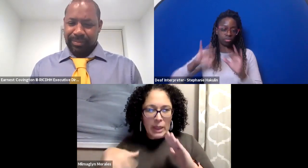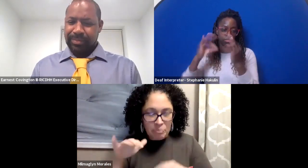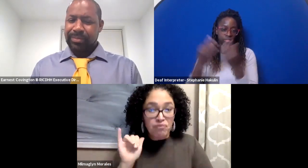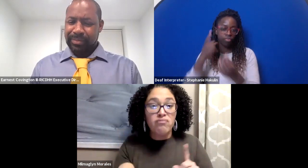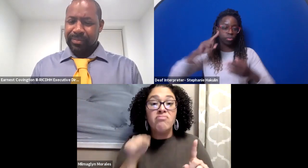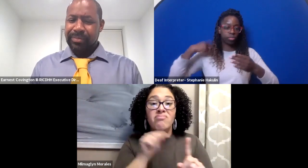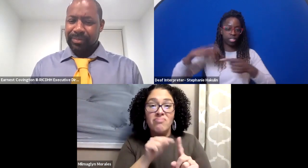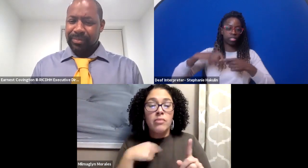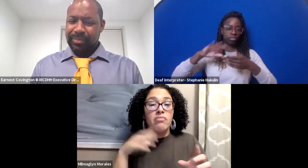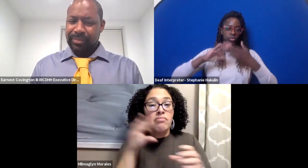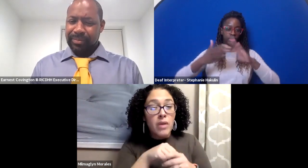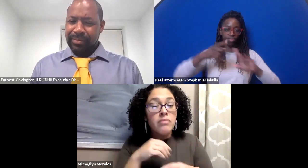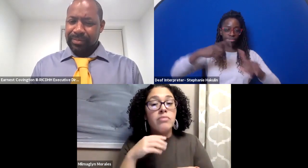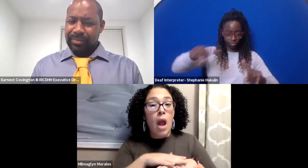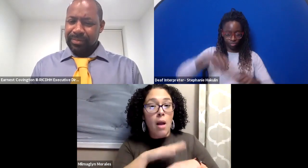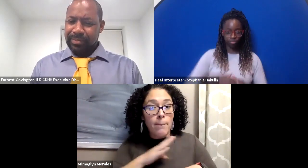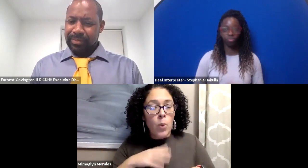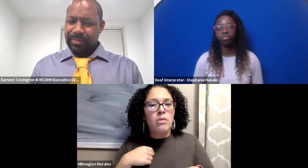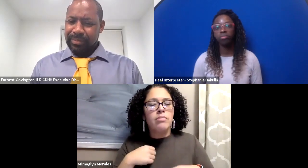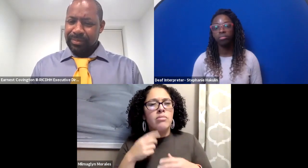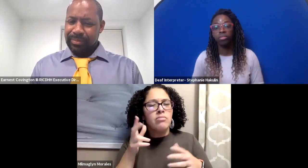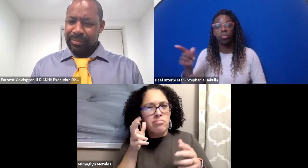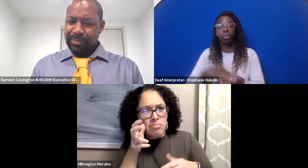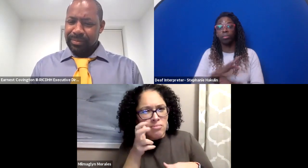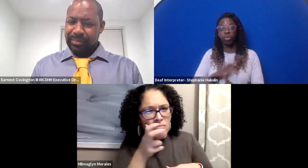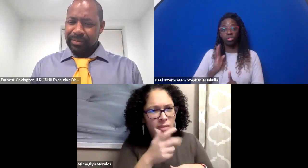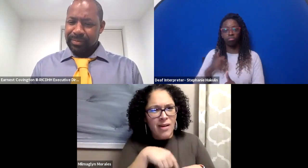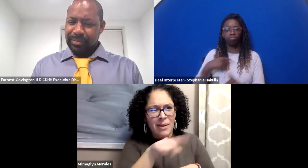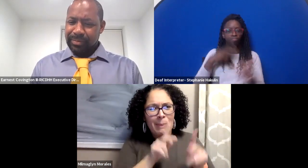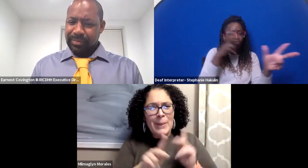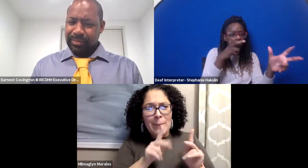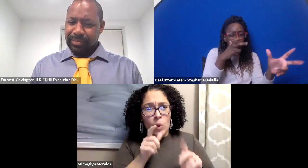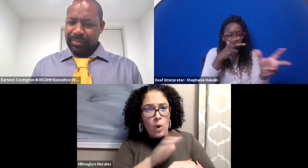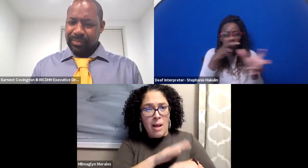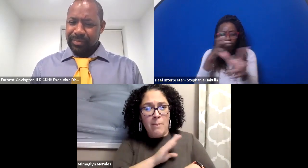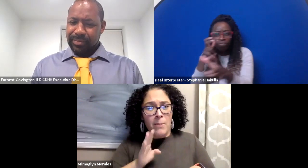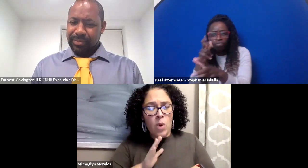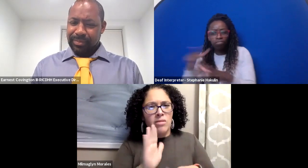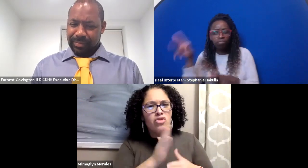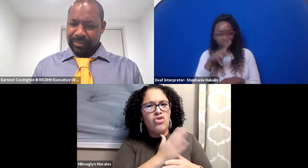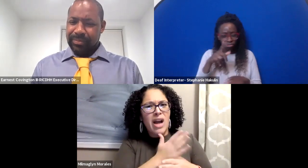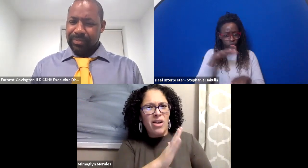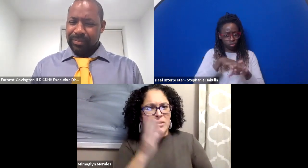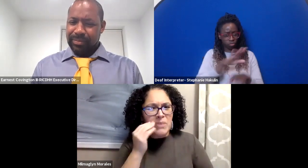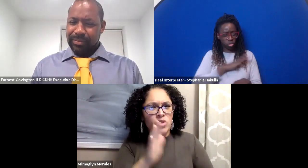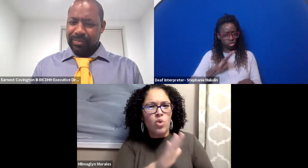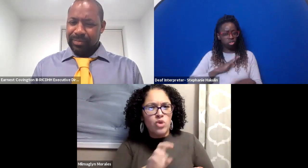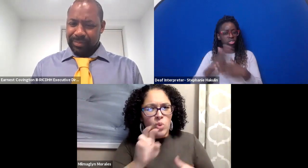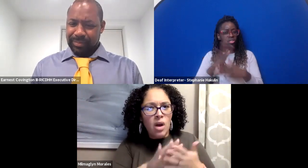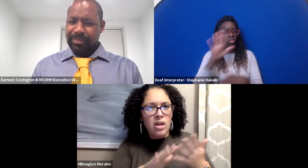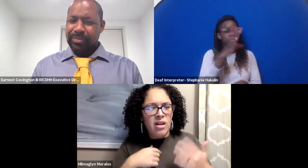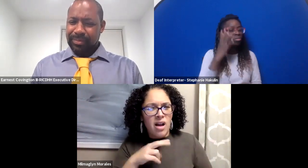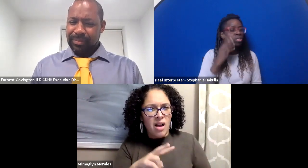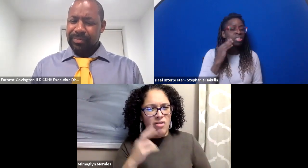Organization for Deaf Latinx. Yes. And I was on the board and I started to realize that people on the